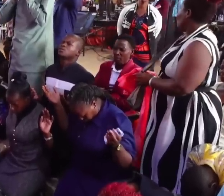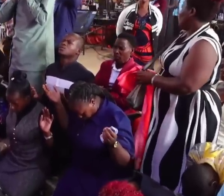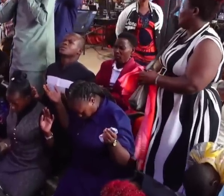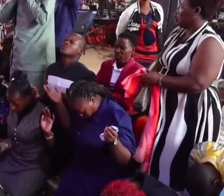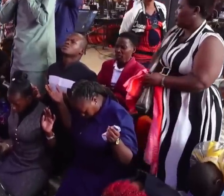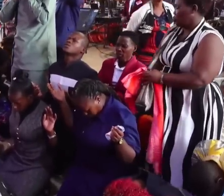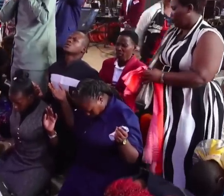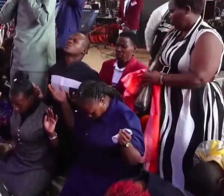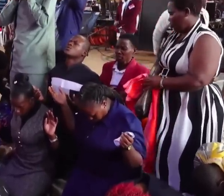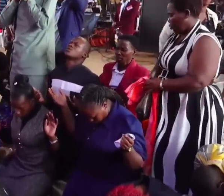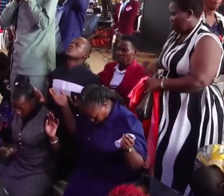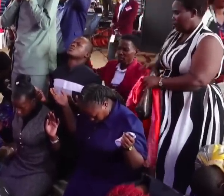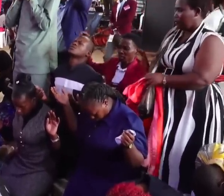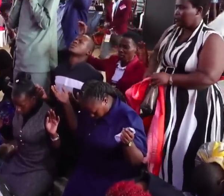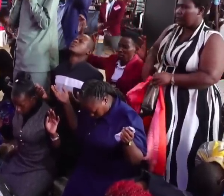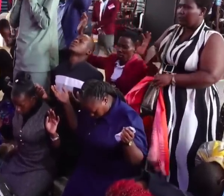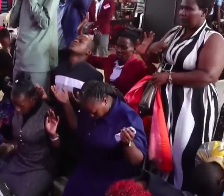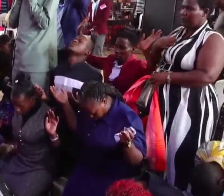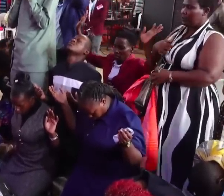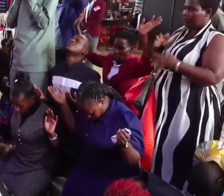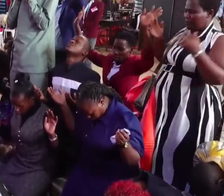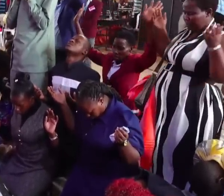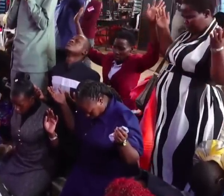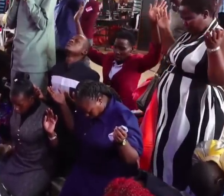Yes, Jesus.